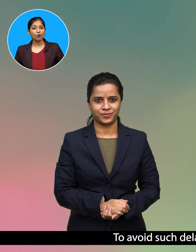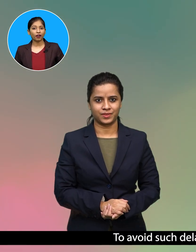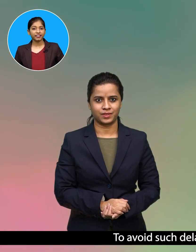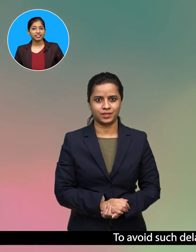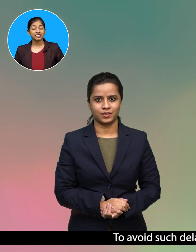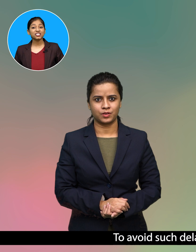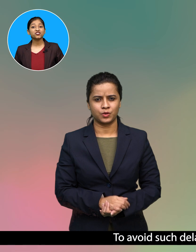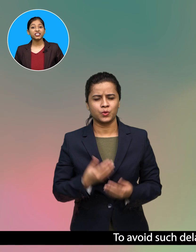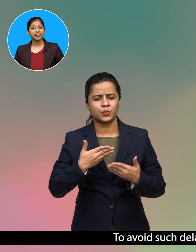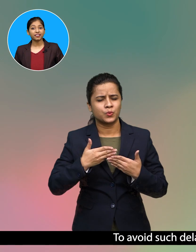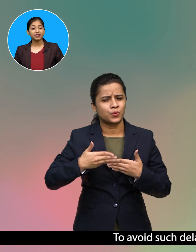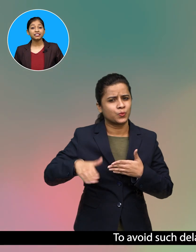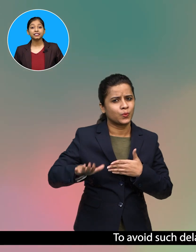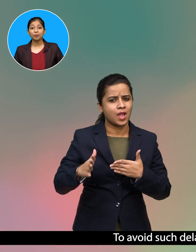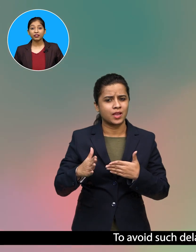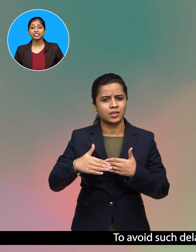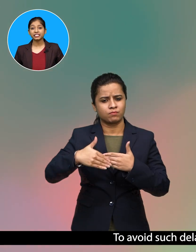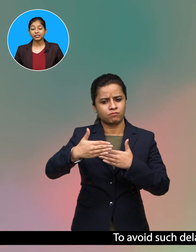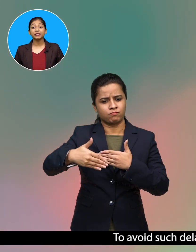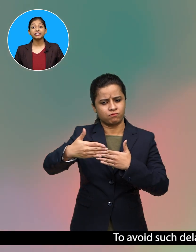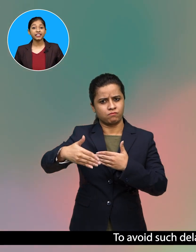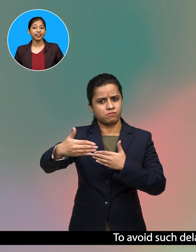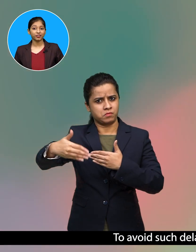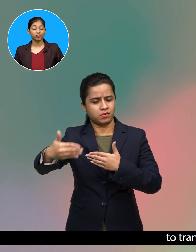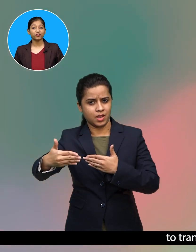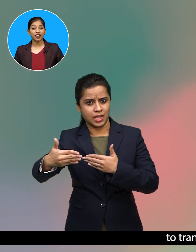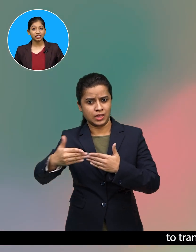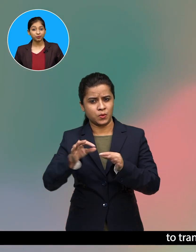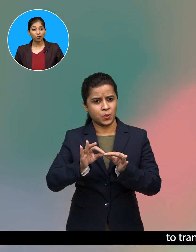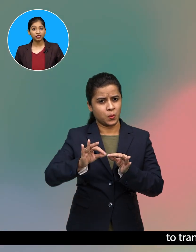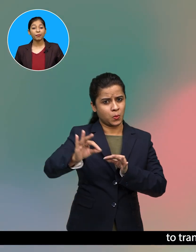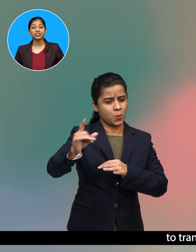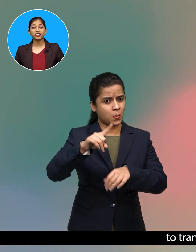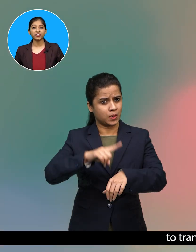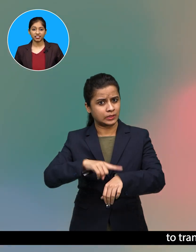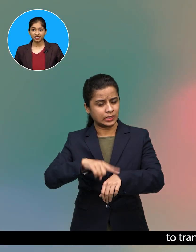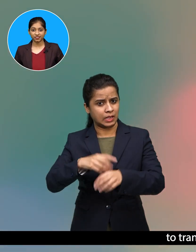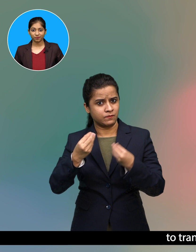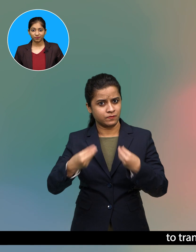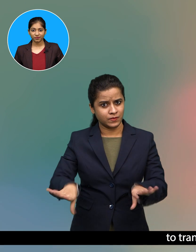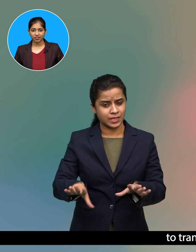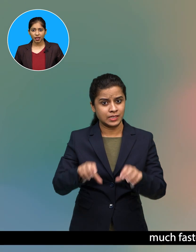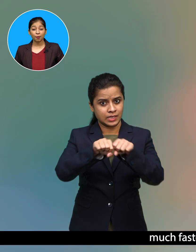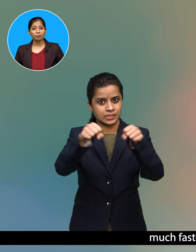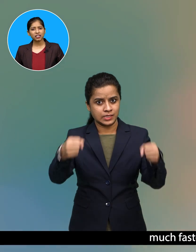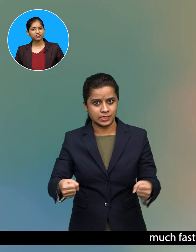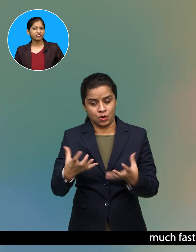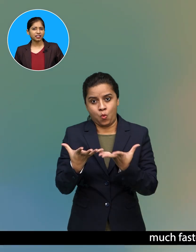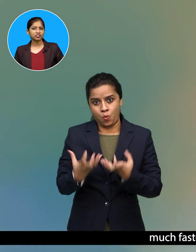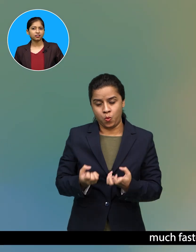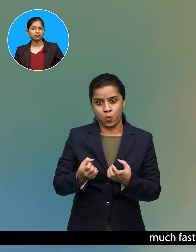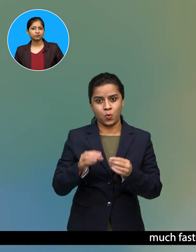To avoid such delay, a separate system is needed to transport the materials